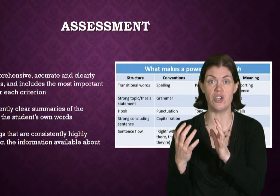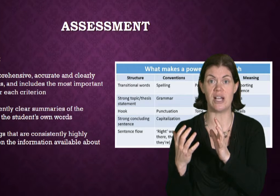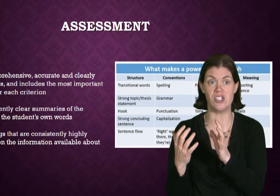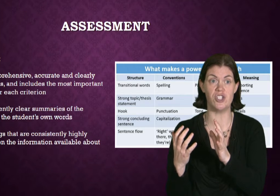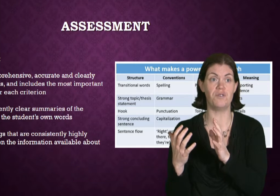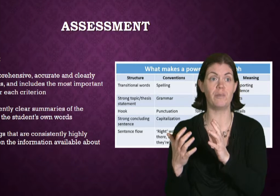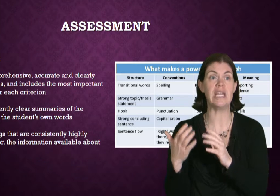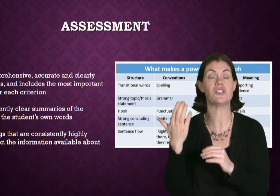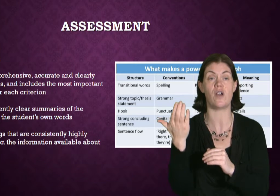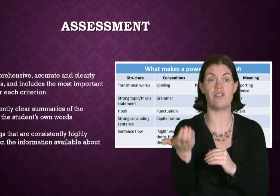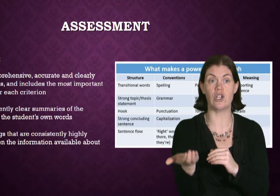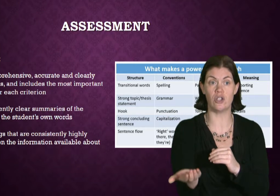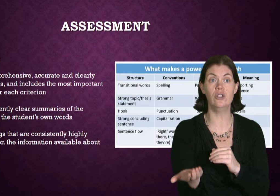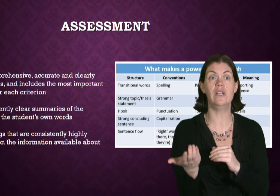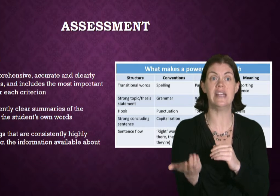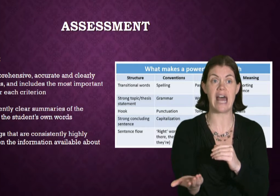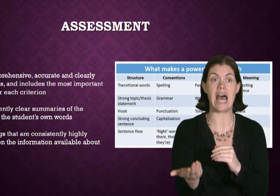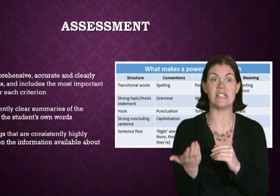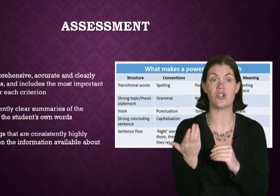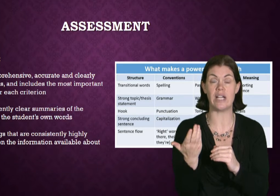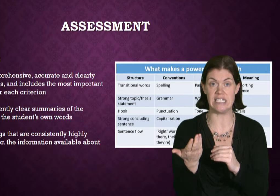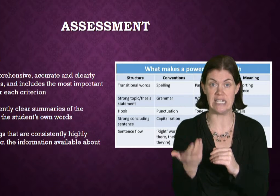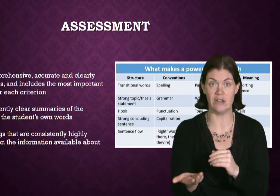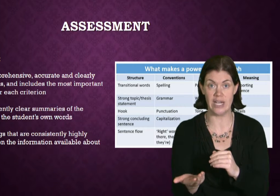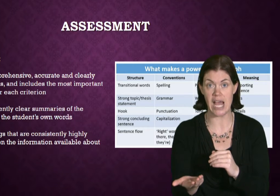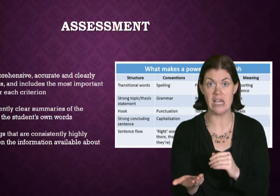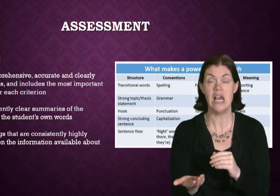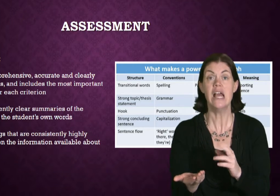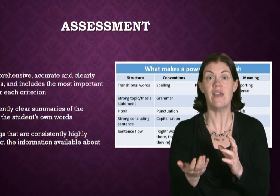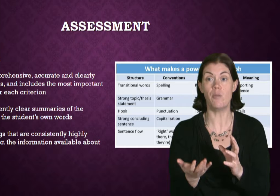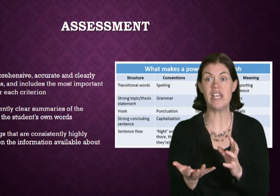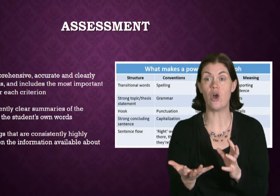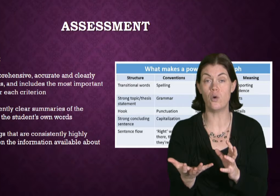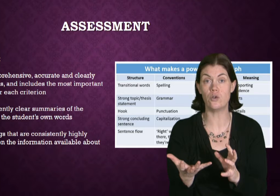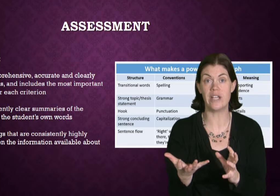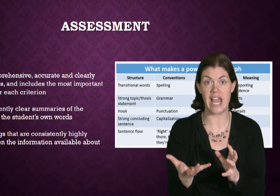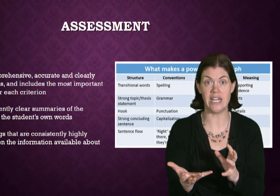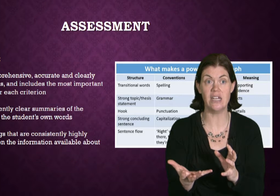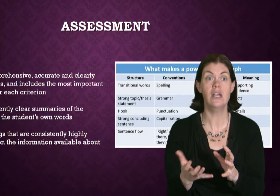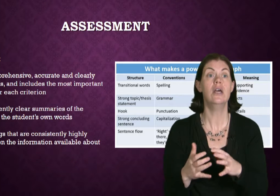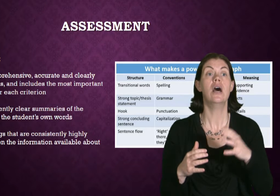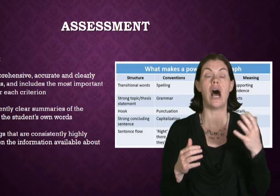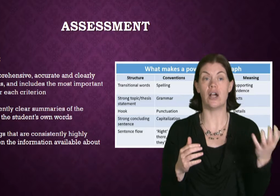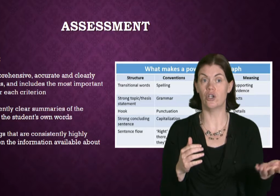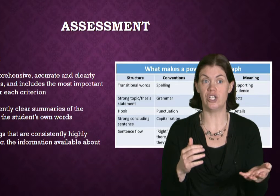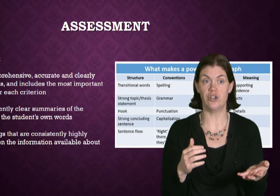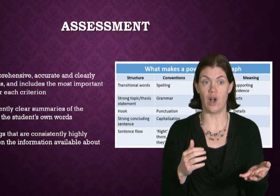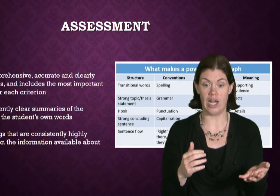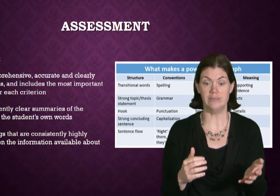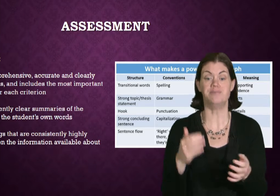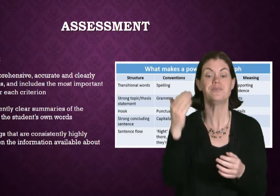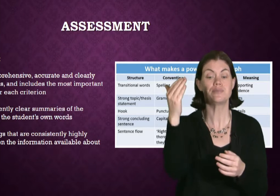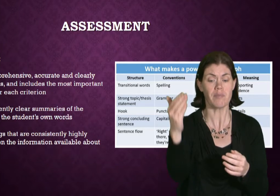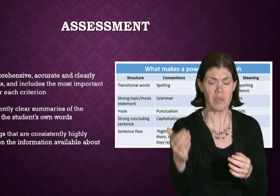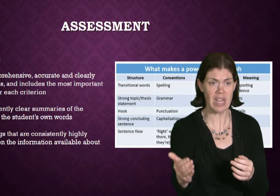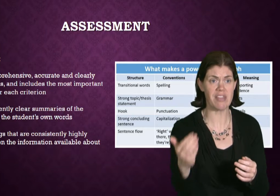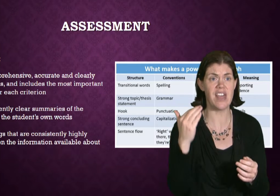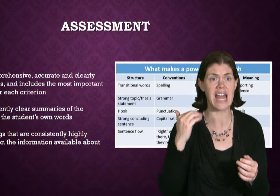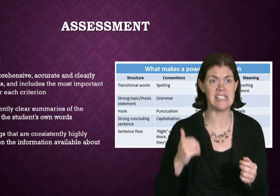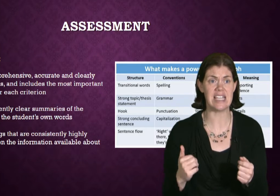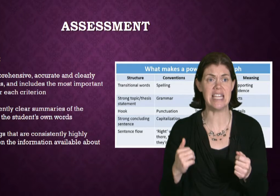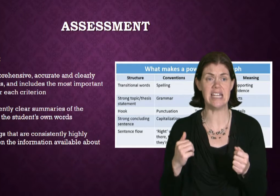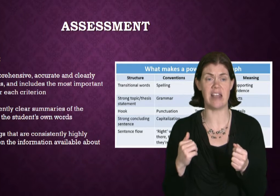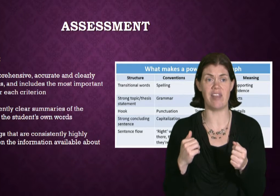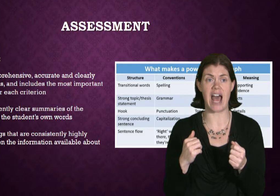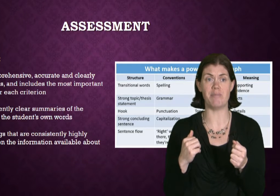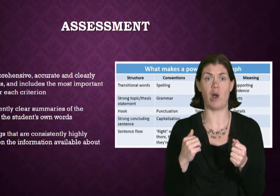paragraph that you guys do for me, so I've included that criteria that we co-created earlier on. That